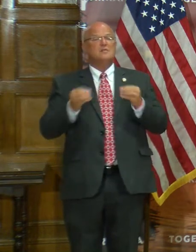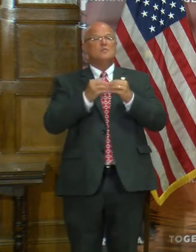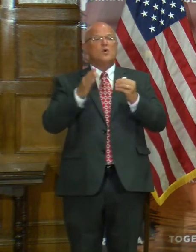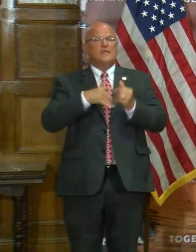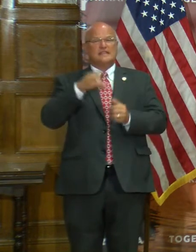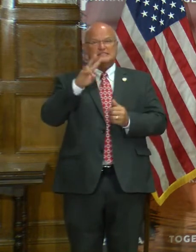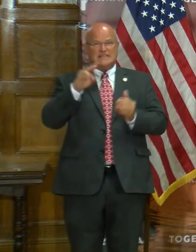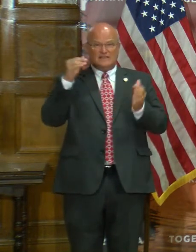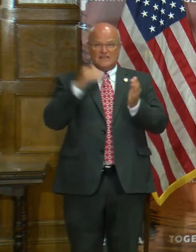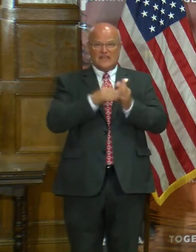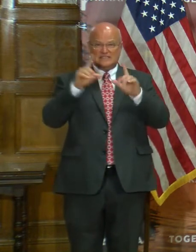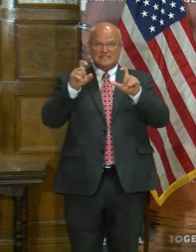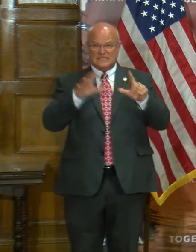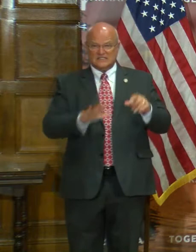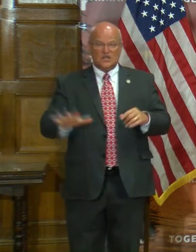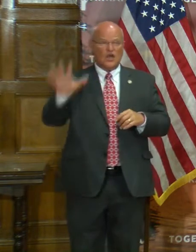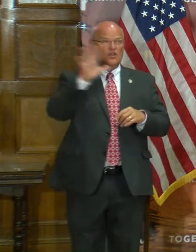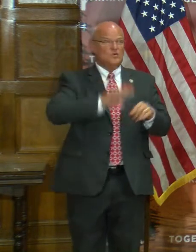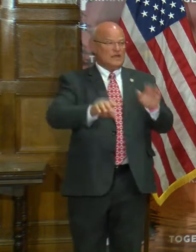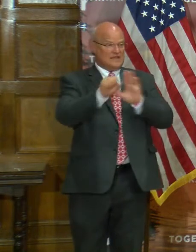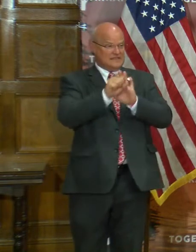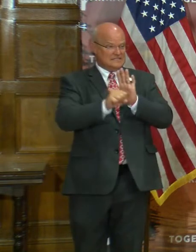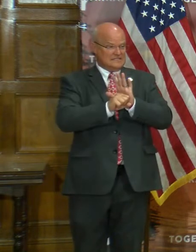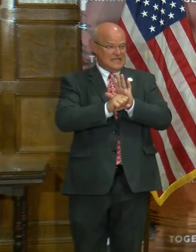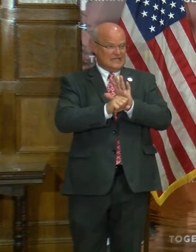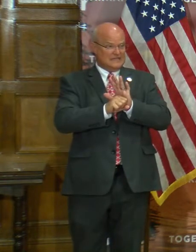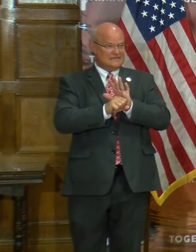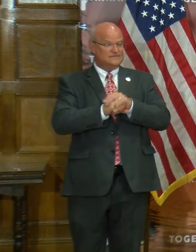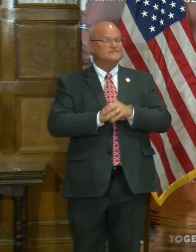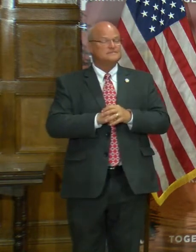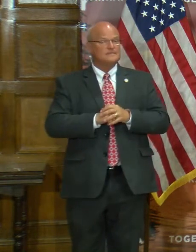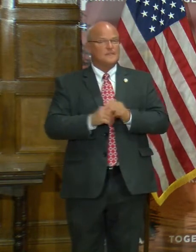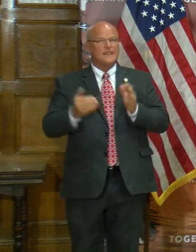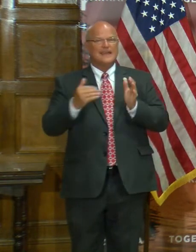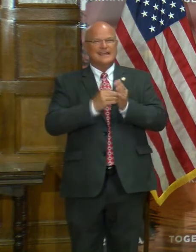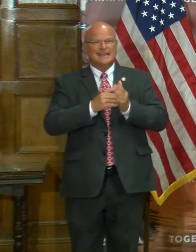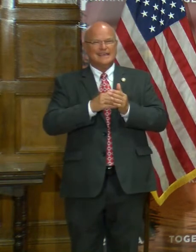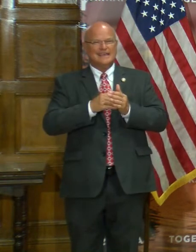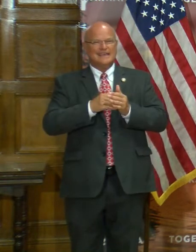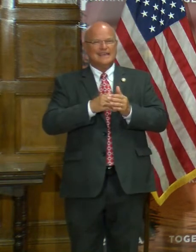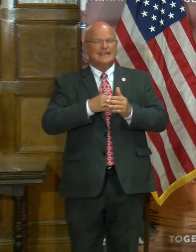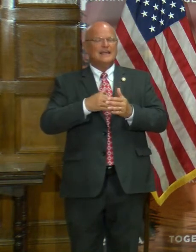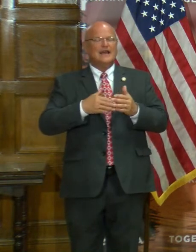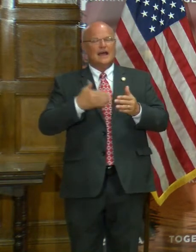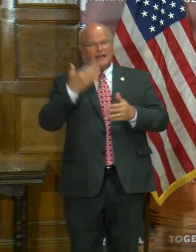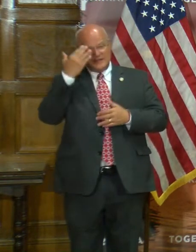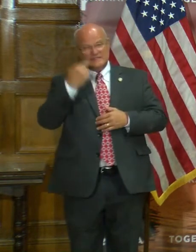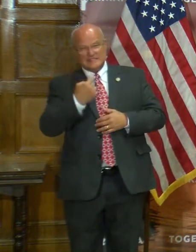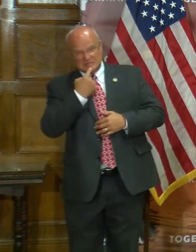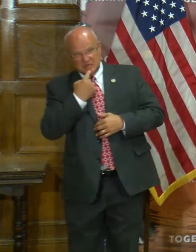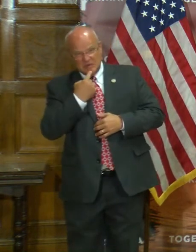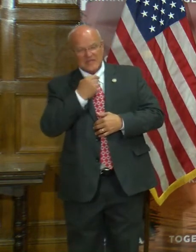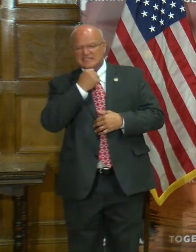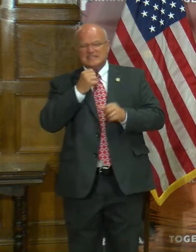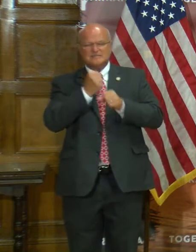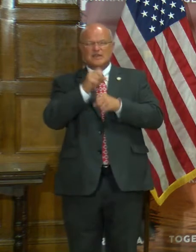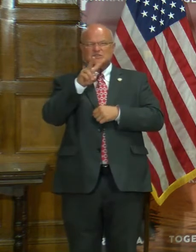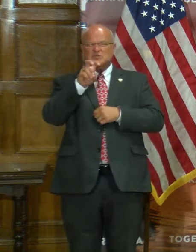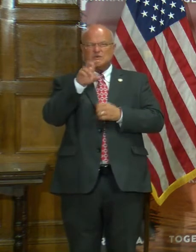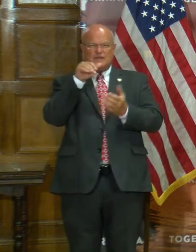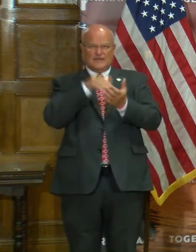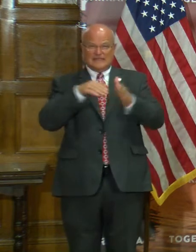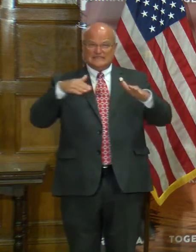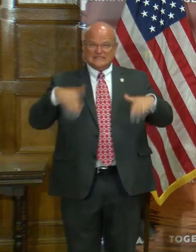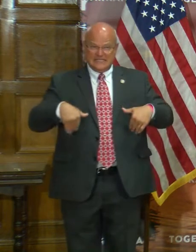7,000 tests across the state. And I'm again pleased. I know you're disappointed, but we didn't make 200,000